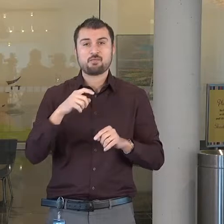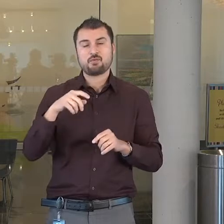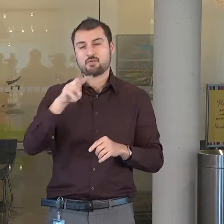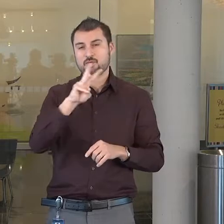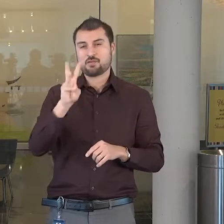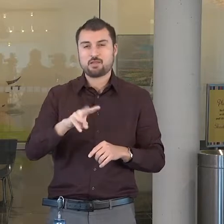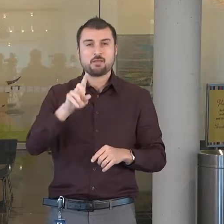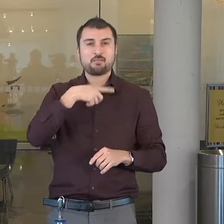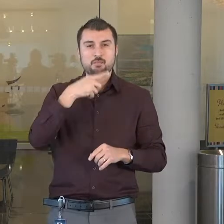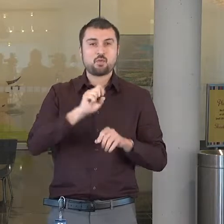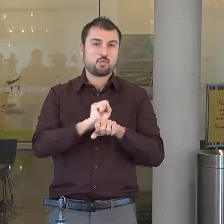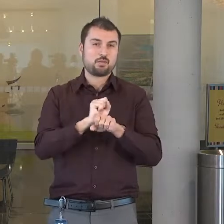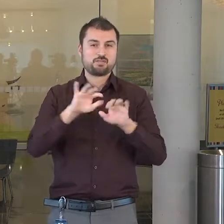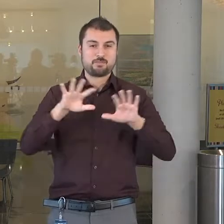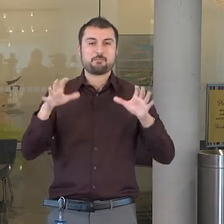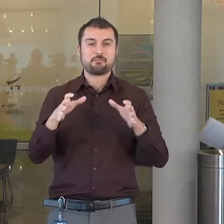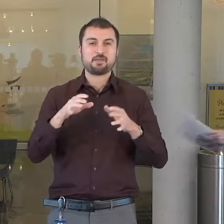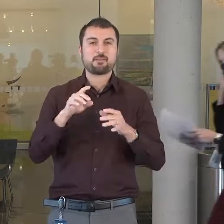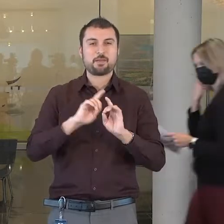Department. So Penny?